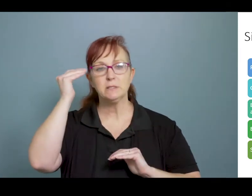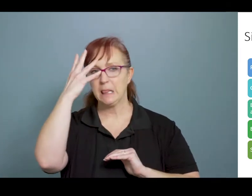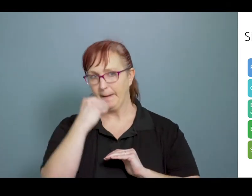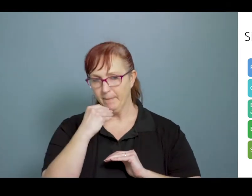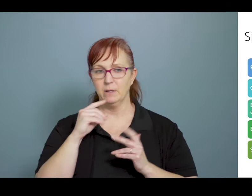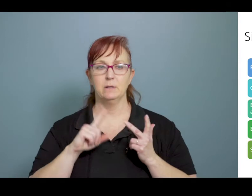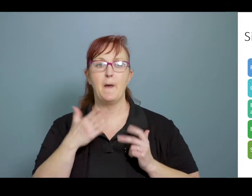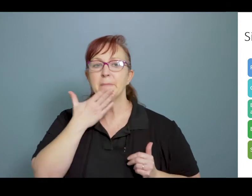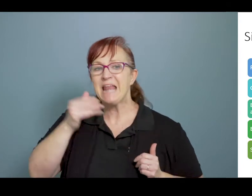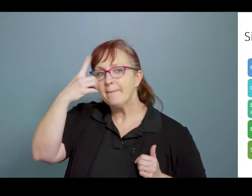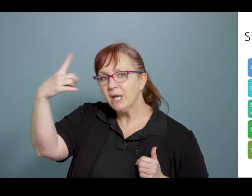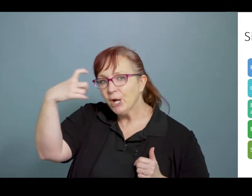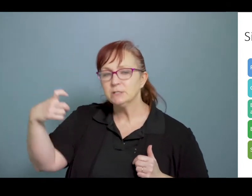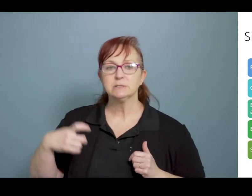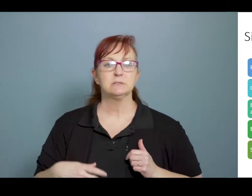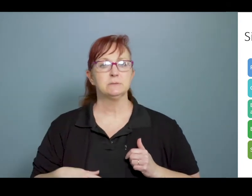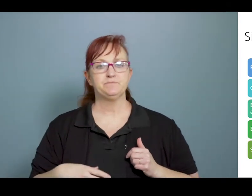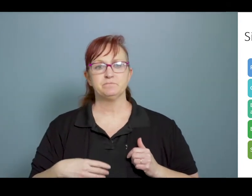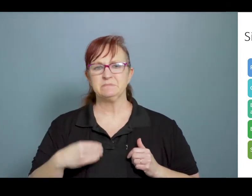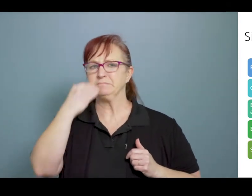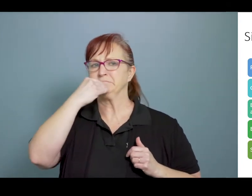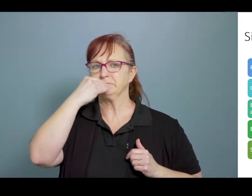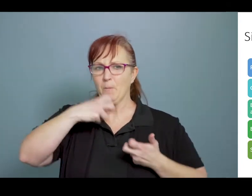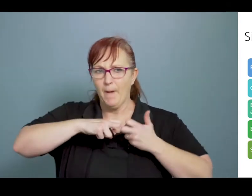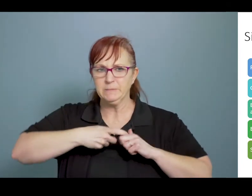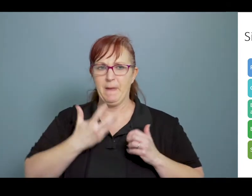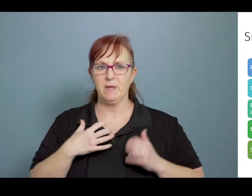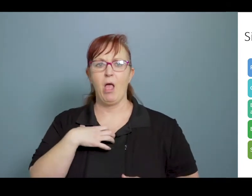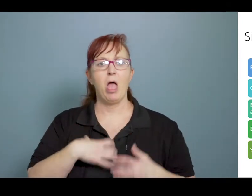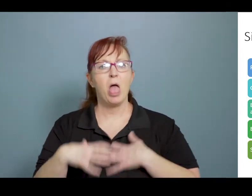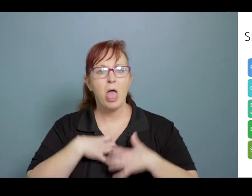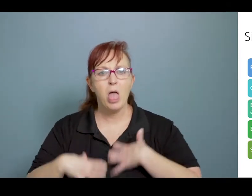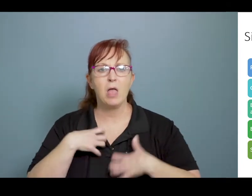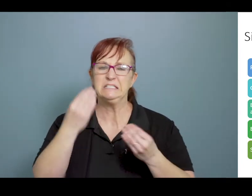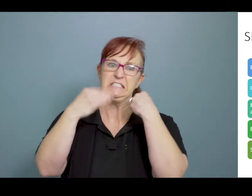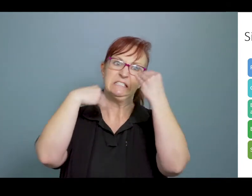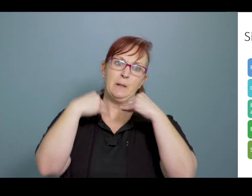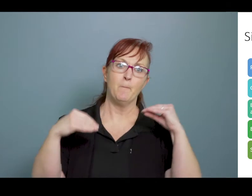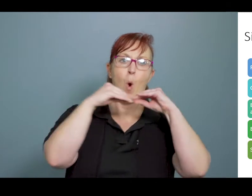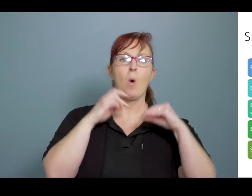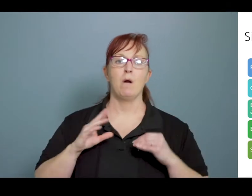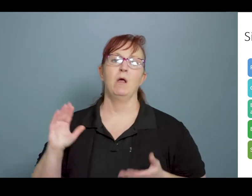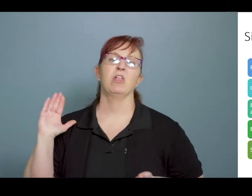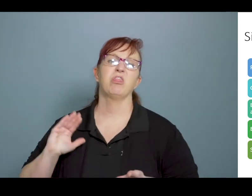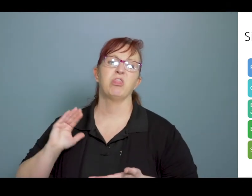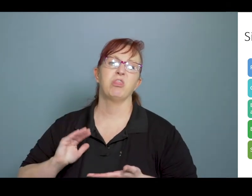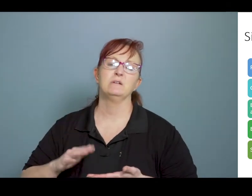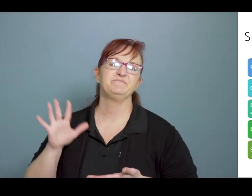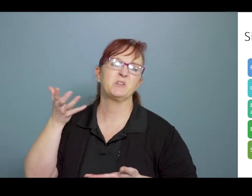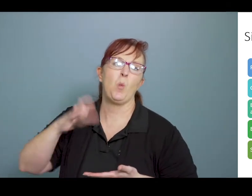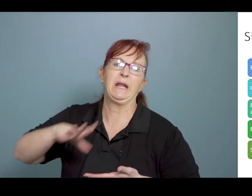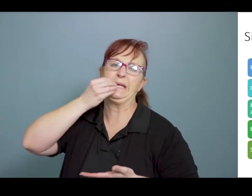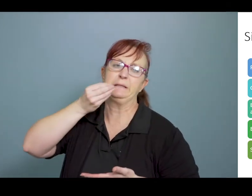Nightmares, appetite problems, either up or down, headaches, physical pain. I think, I